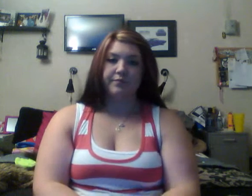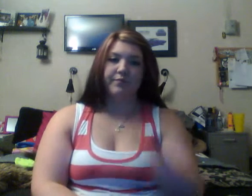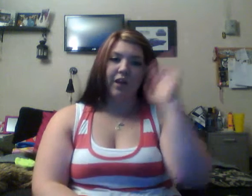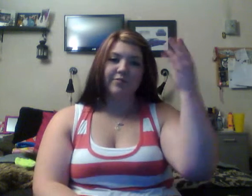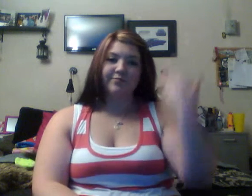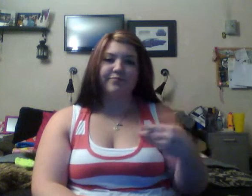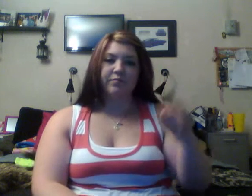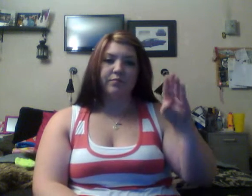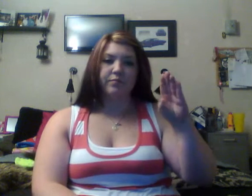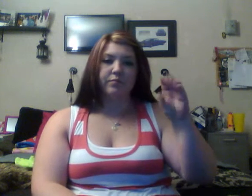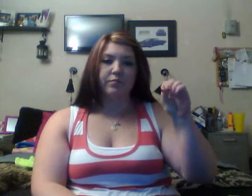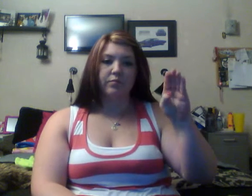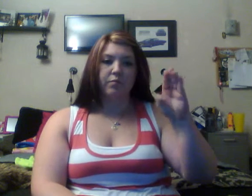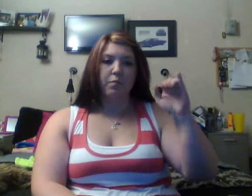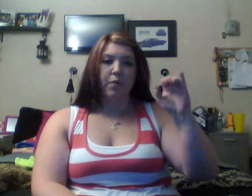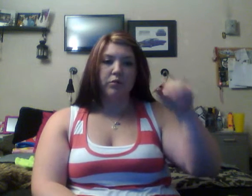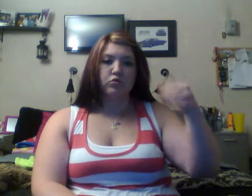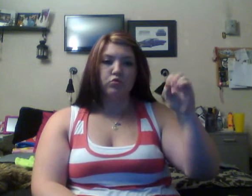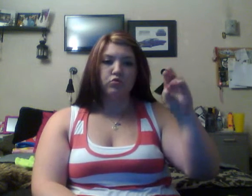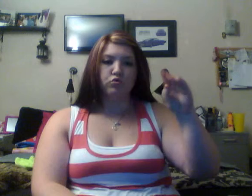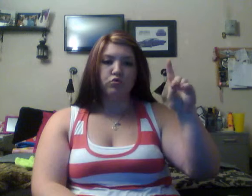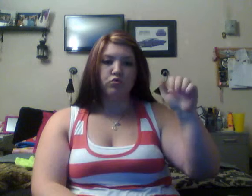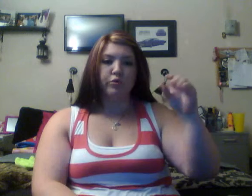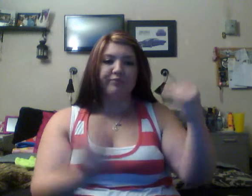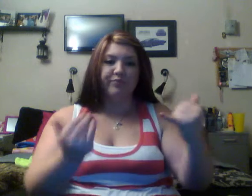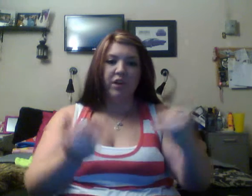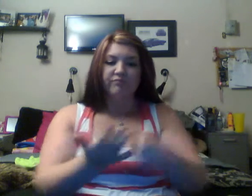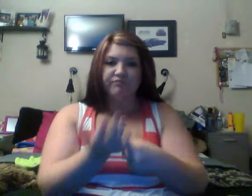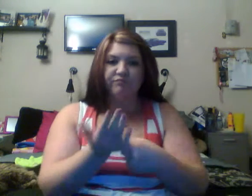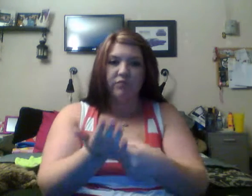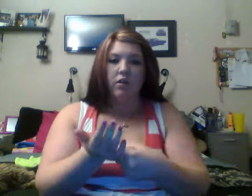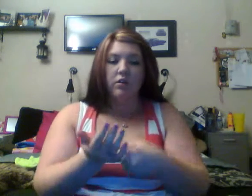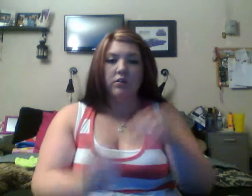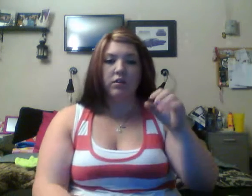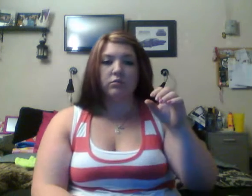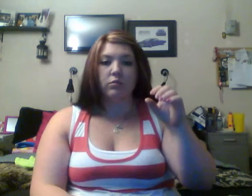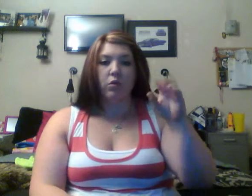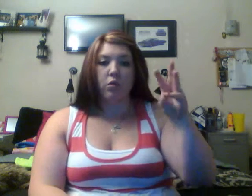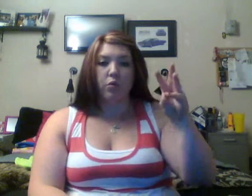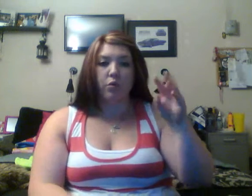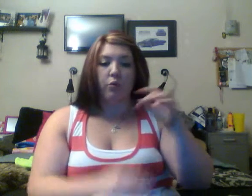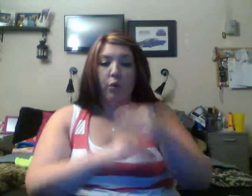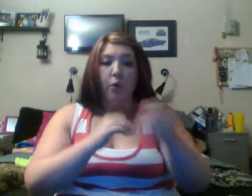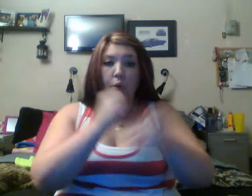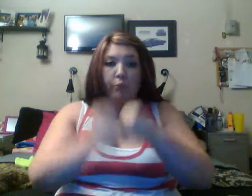Hi, my name is Bobby Jordan. Today, we're going to take a look at the early years of William